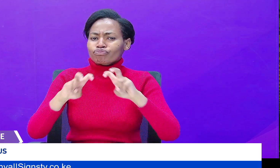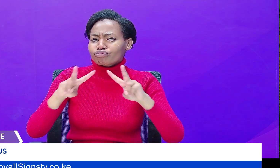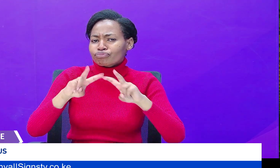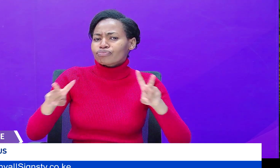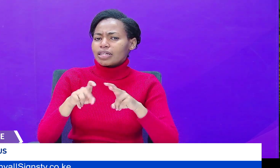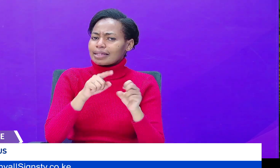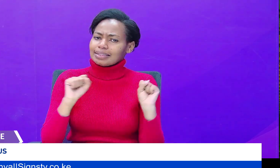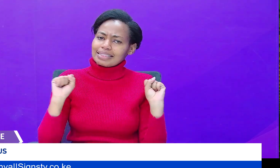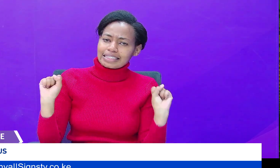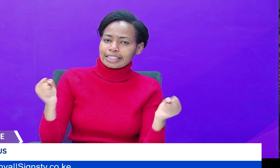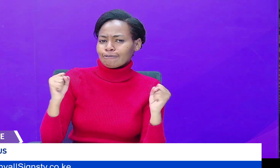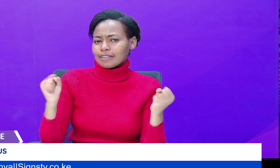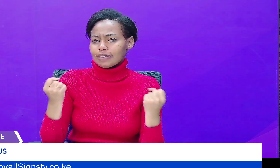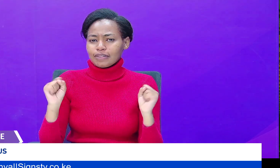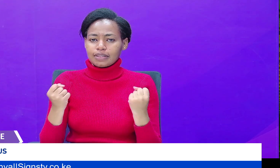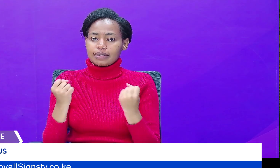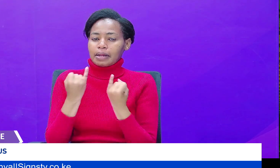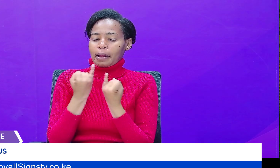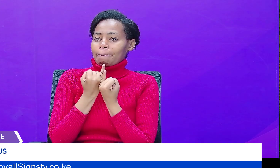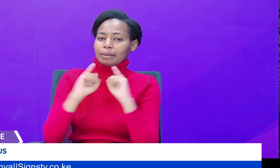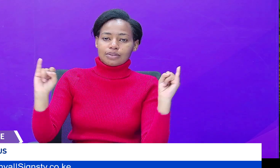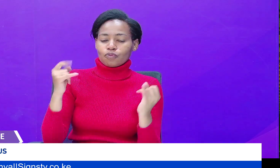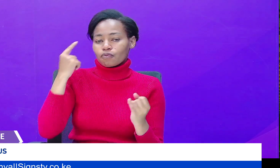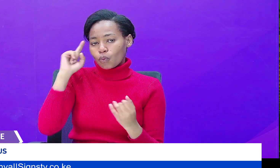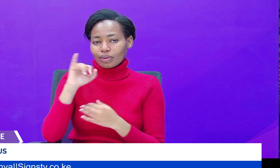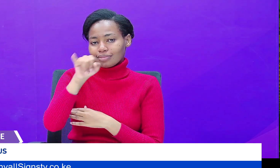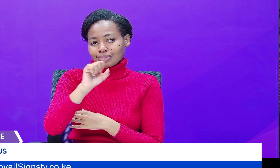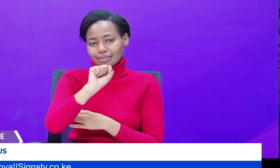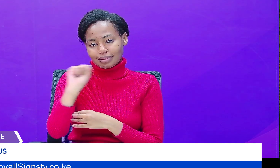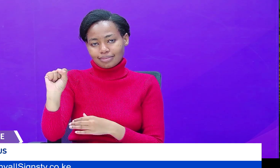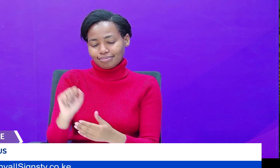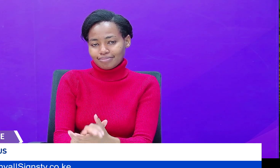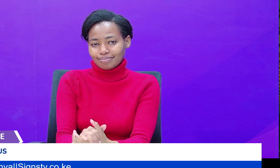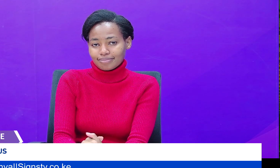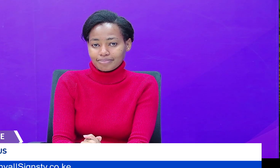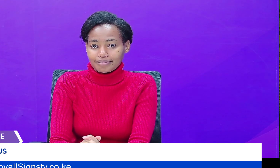operations and to secure independence for JSS.